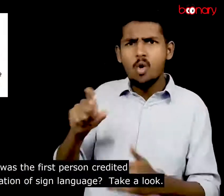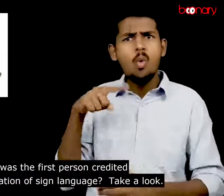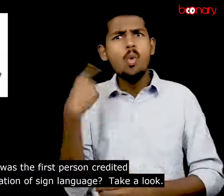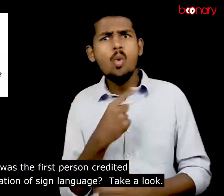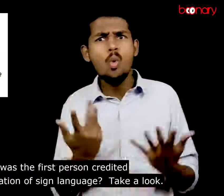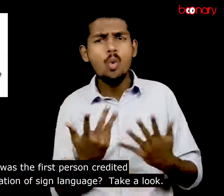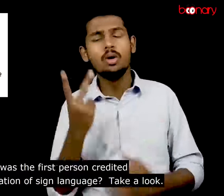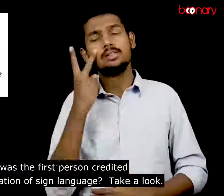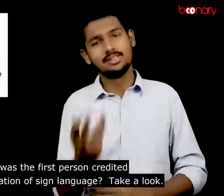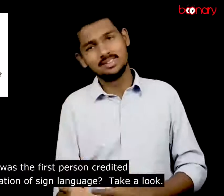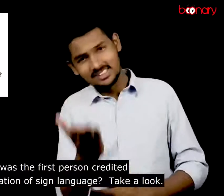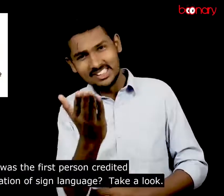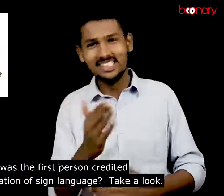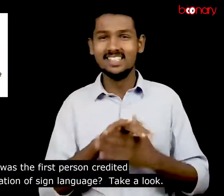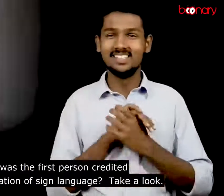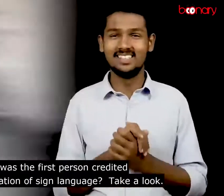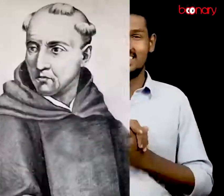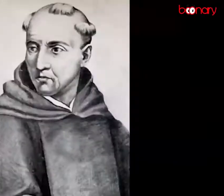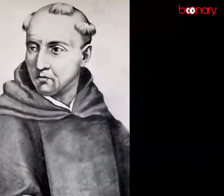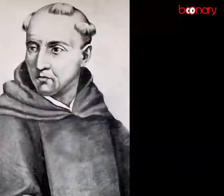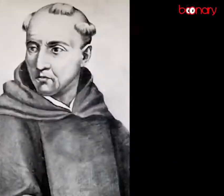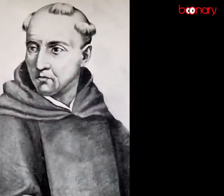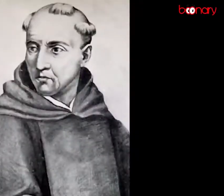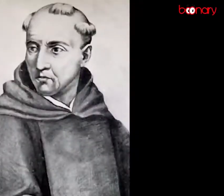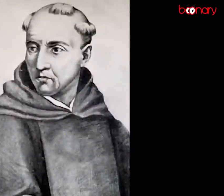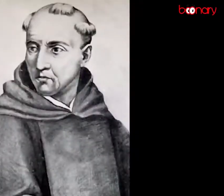person credited with the formation of sign language? Take a look.